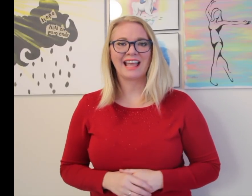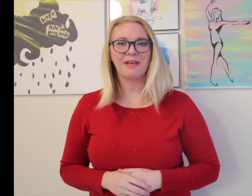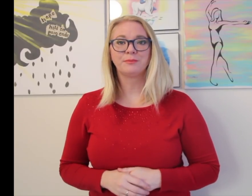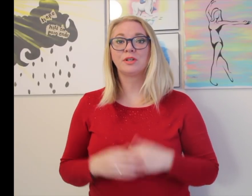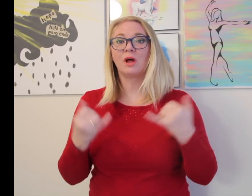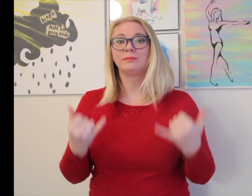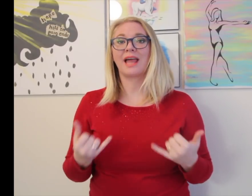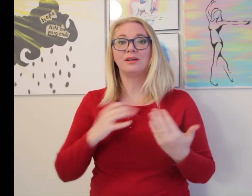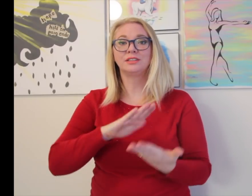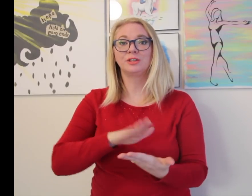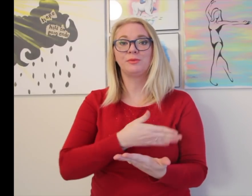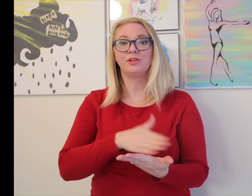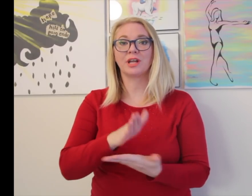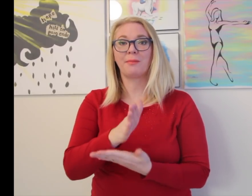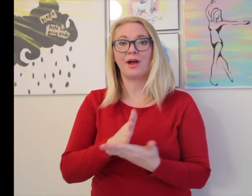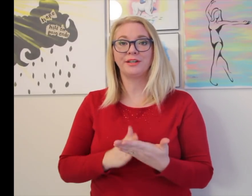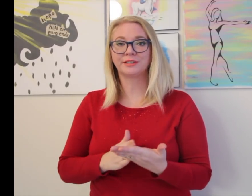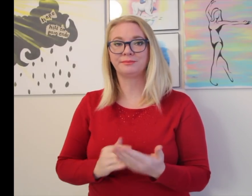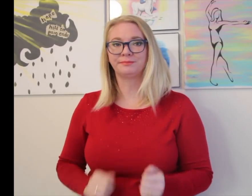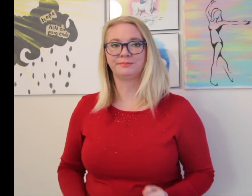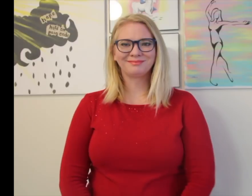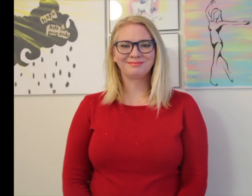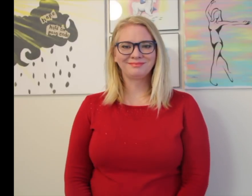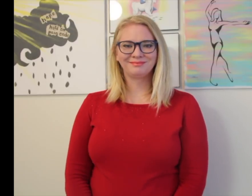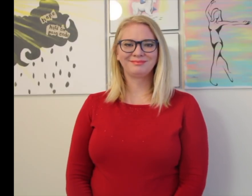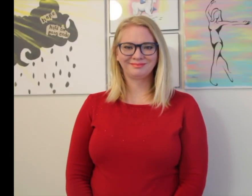Okay, so now is the music part.